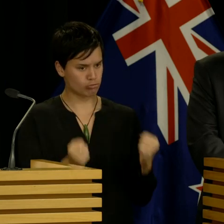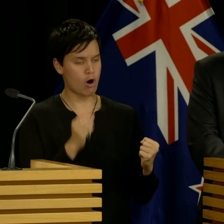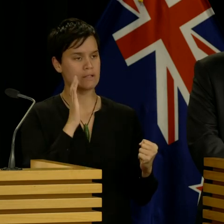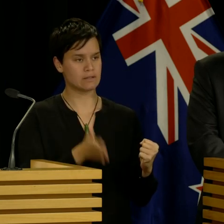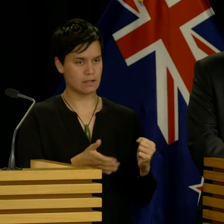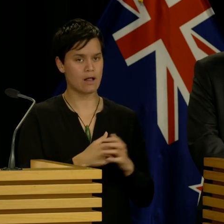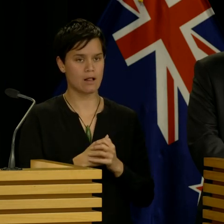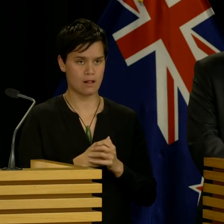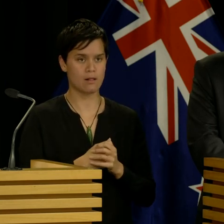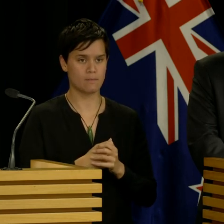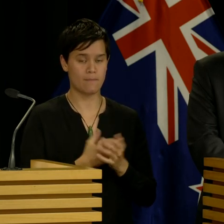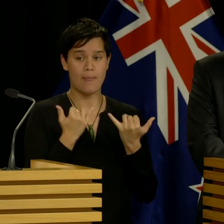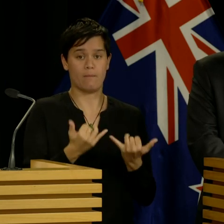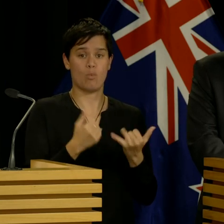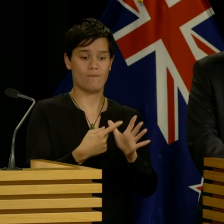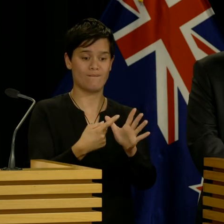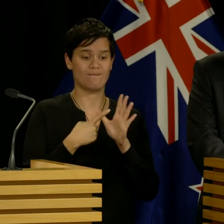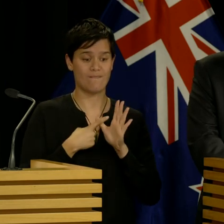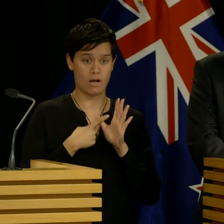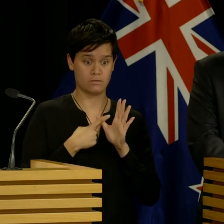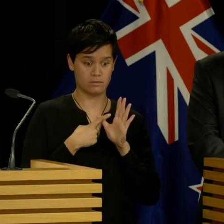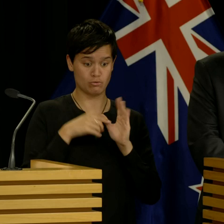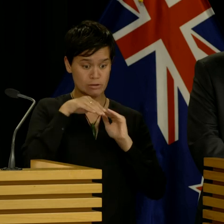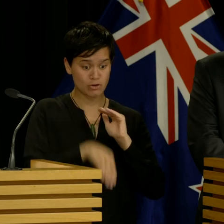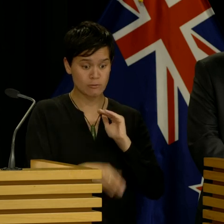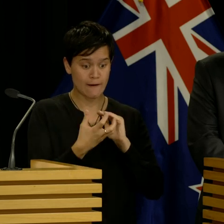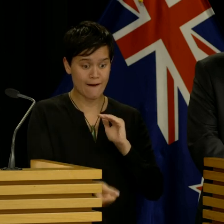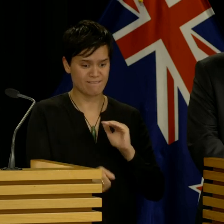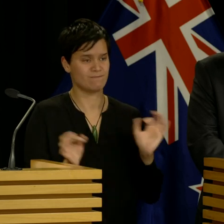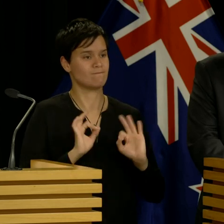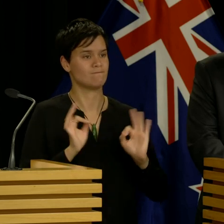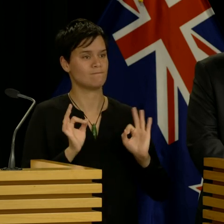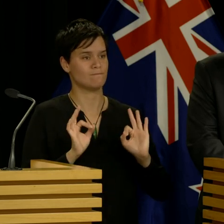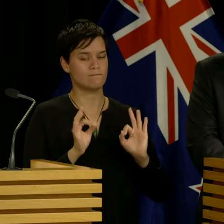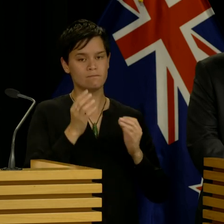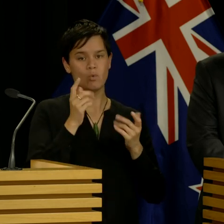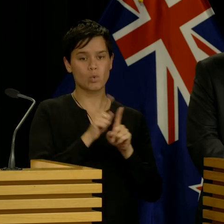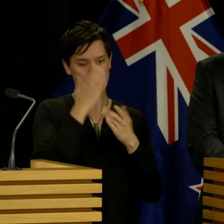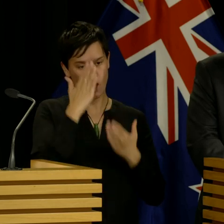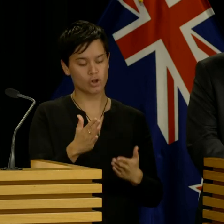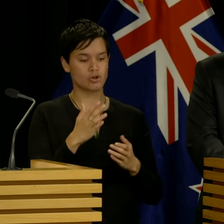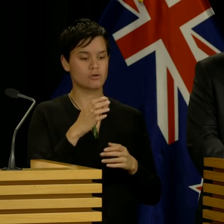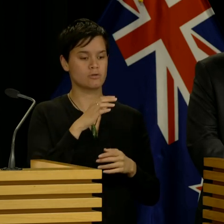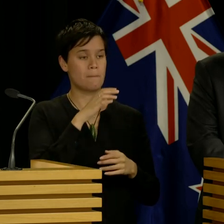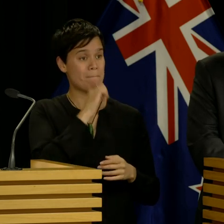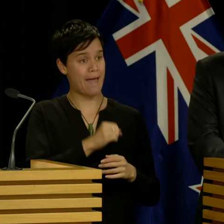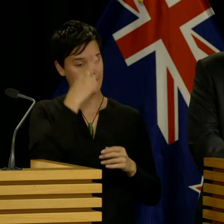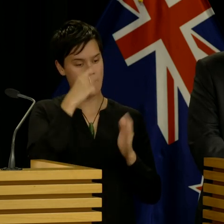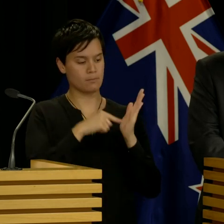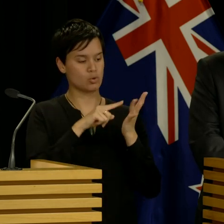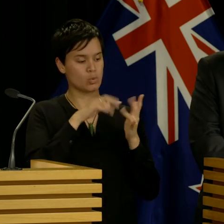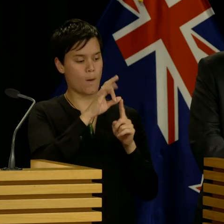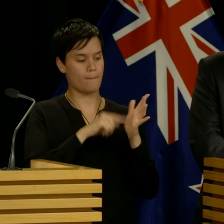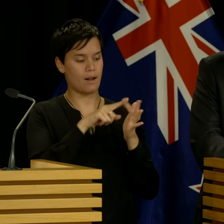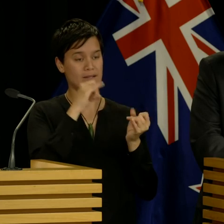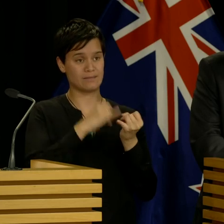don't have that advice at this point. I also note that Mr. Topless, in the comments that he's been making, has also talked about